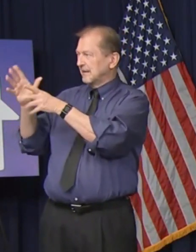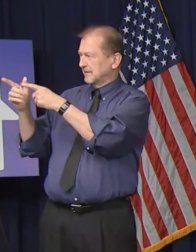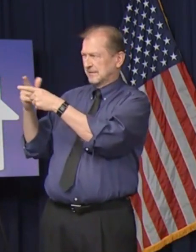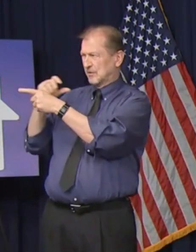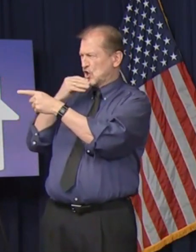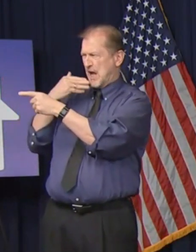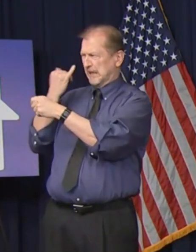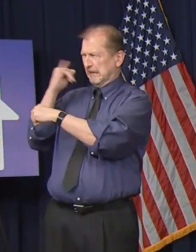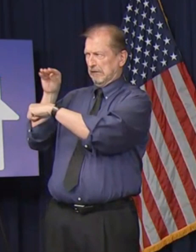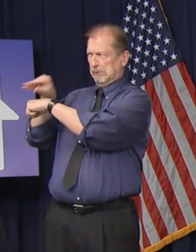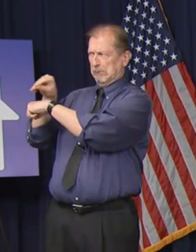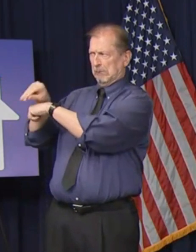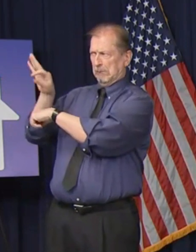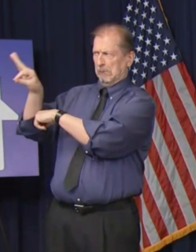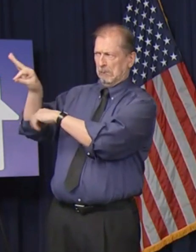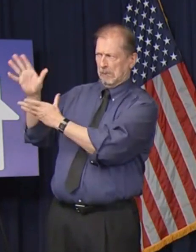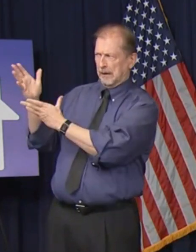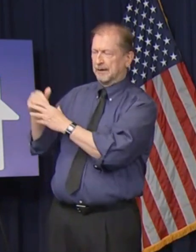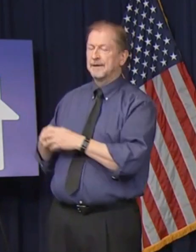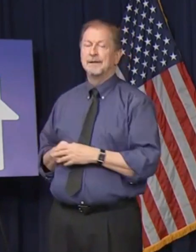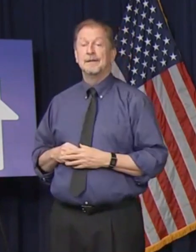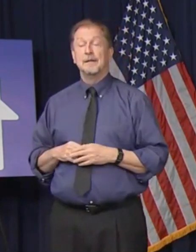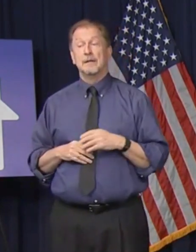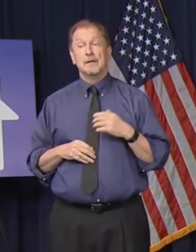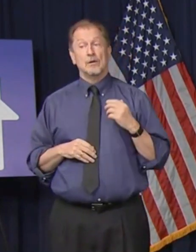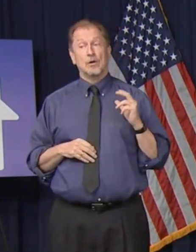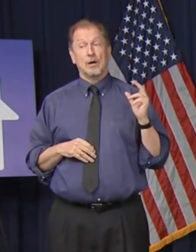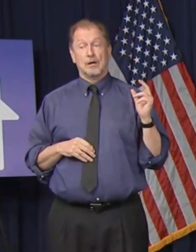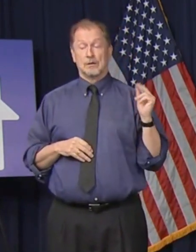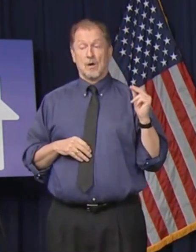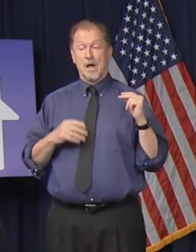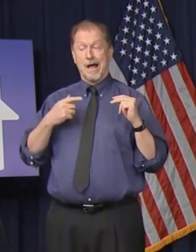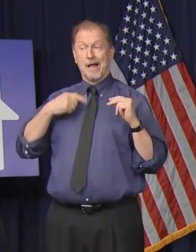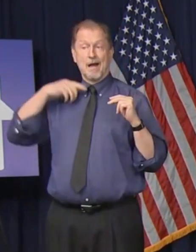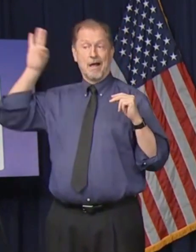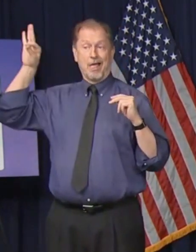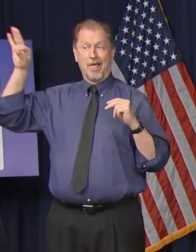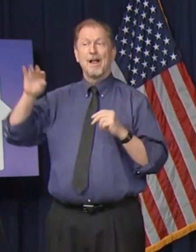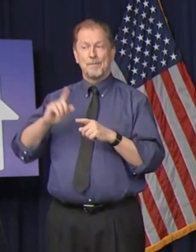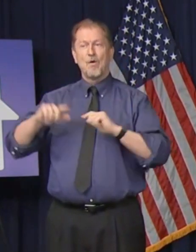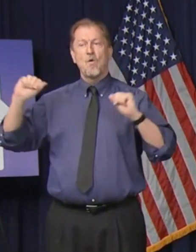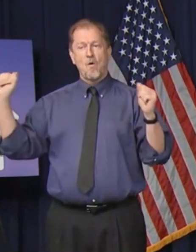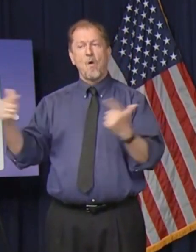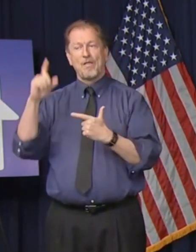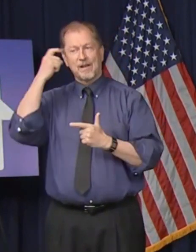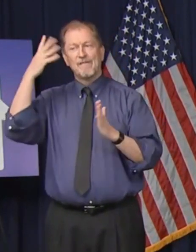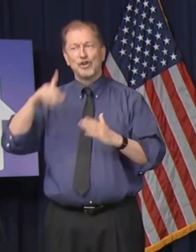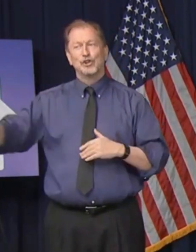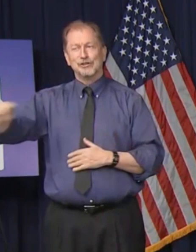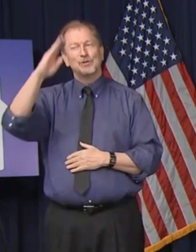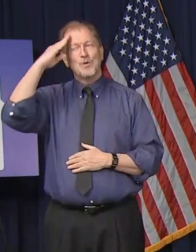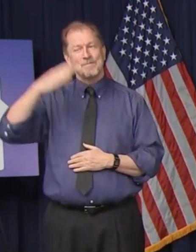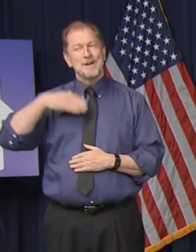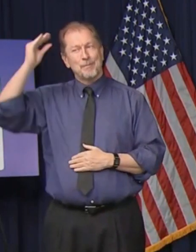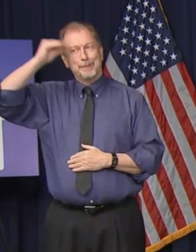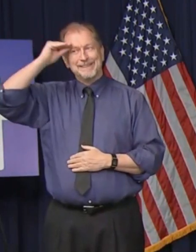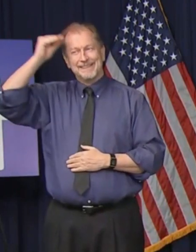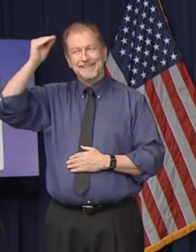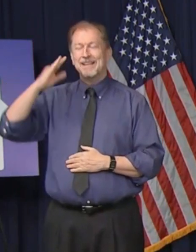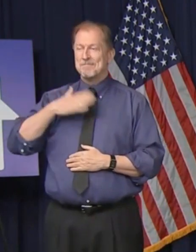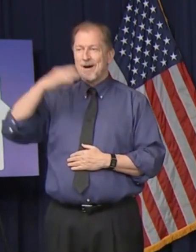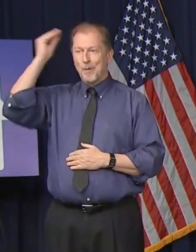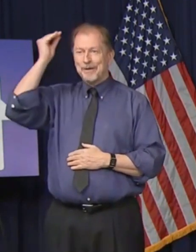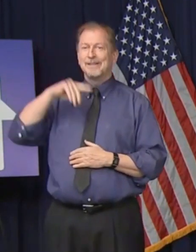idea? No, although I think I've been very vocal. I think all the governors know where I stand on, what kind of